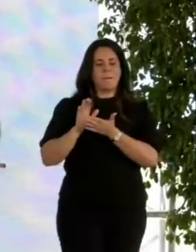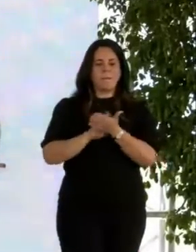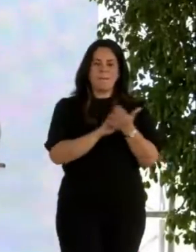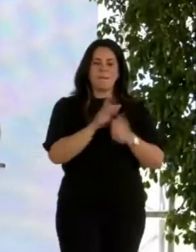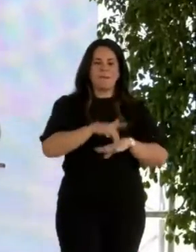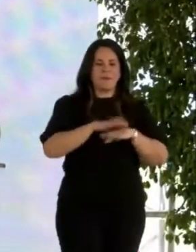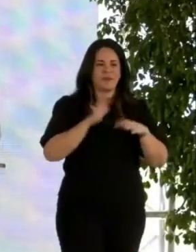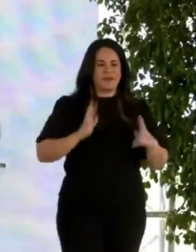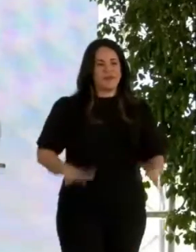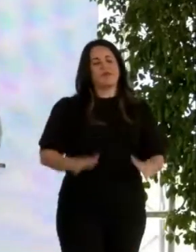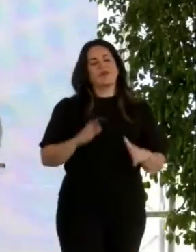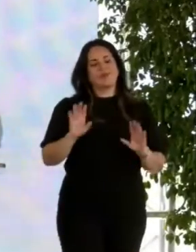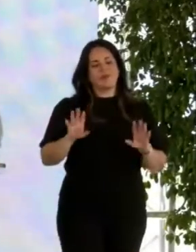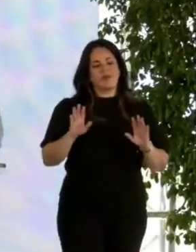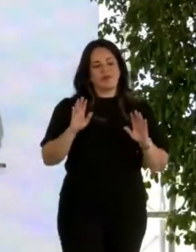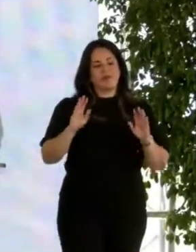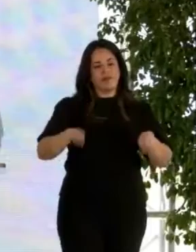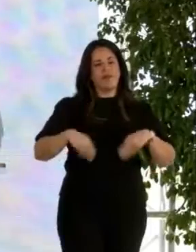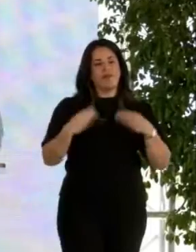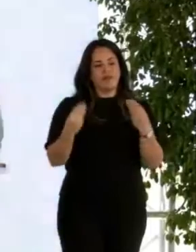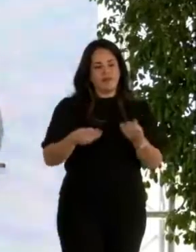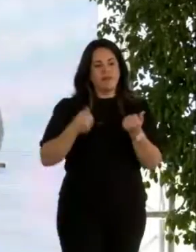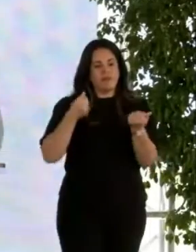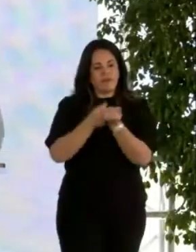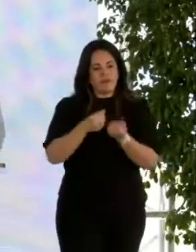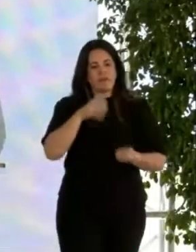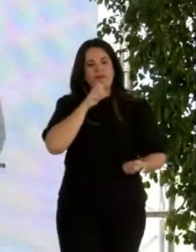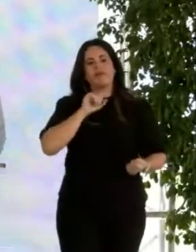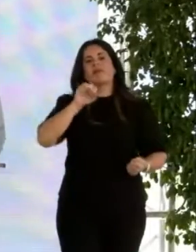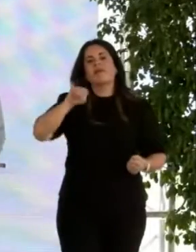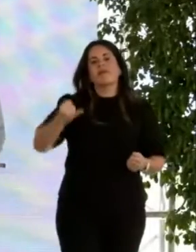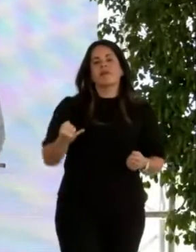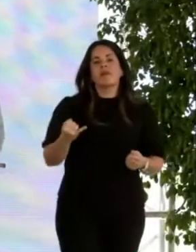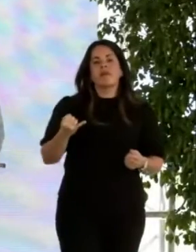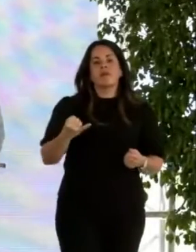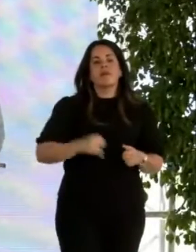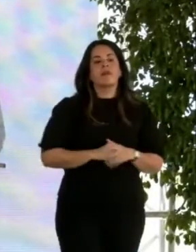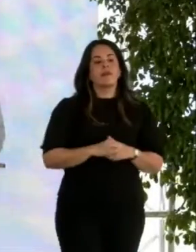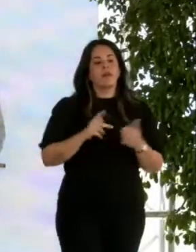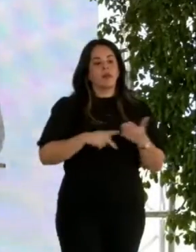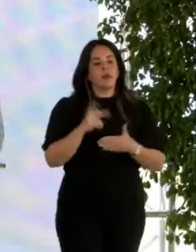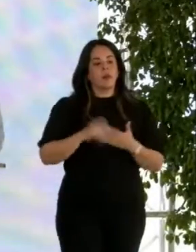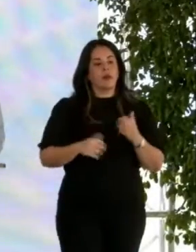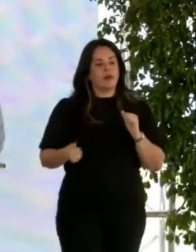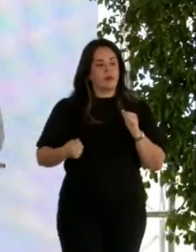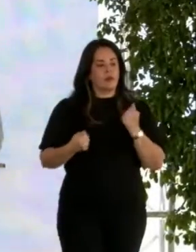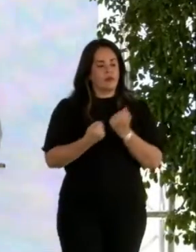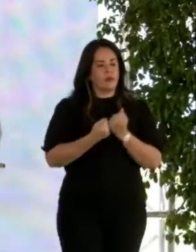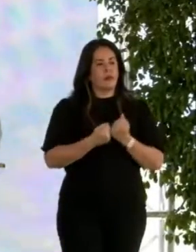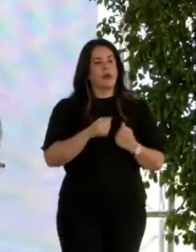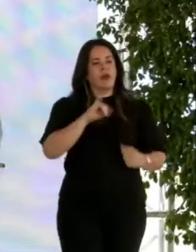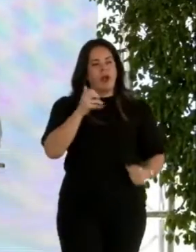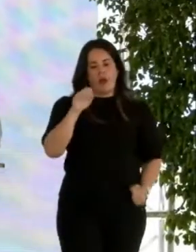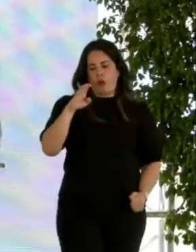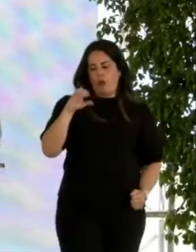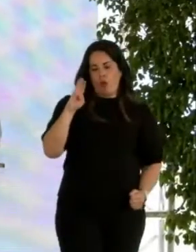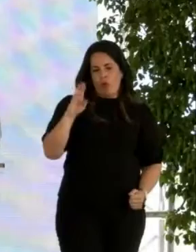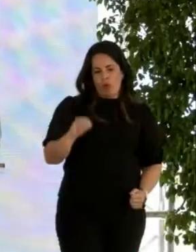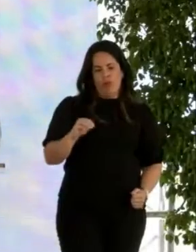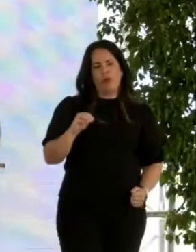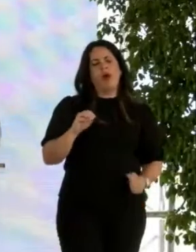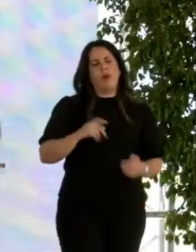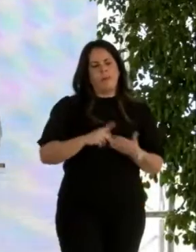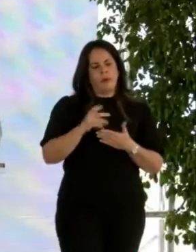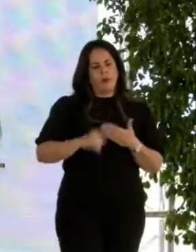why contributing to Old San Juan. It's an honor to do this project with my partner, Jacobo, who we've done a number of projects